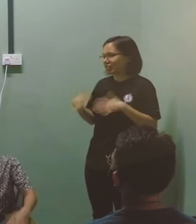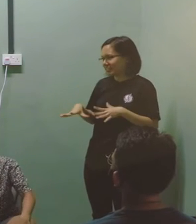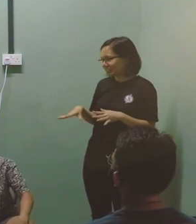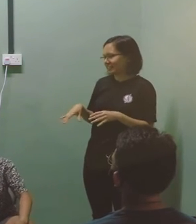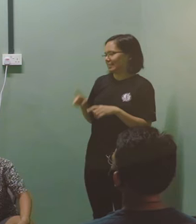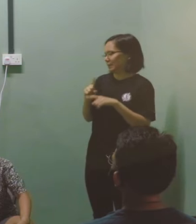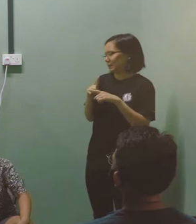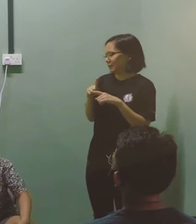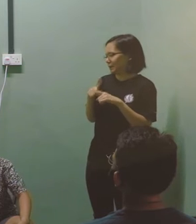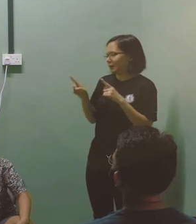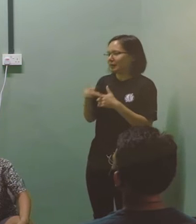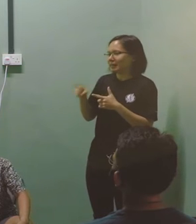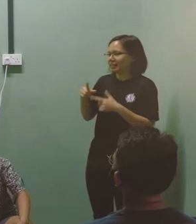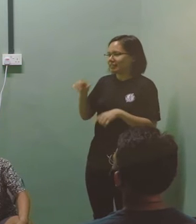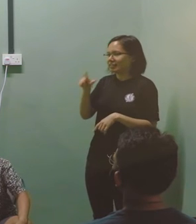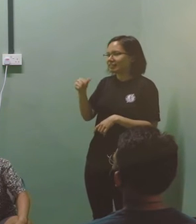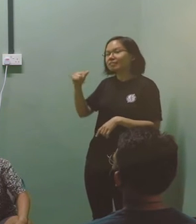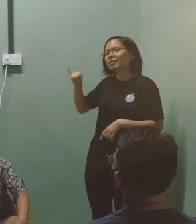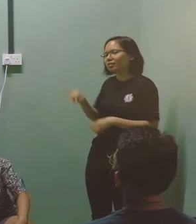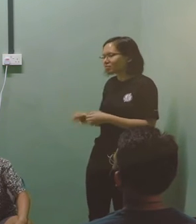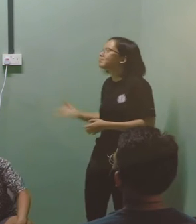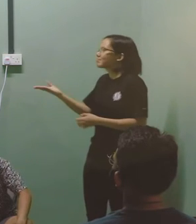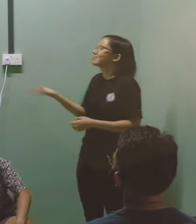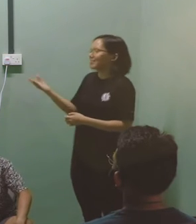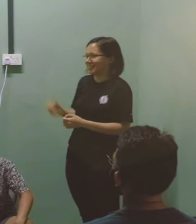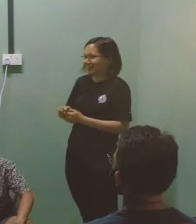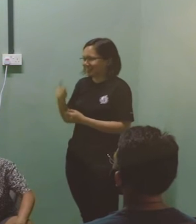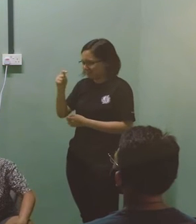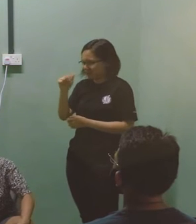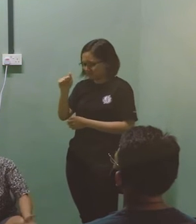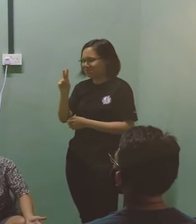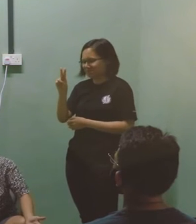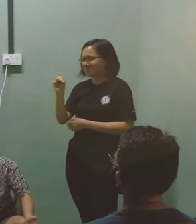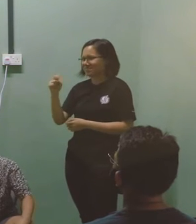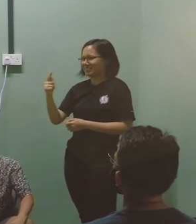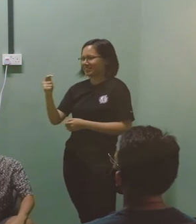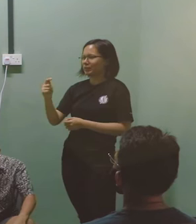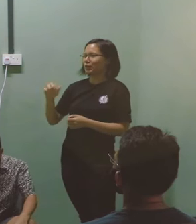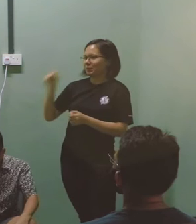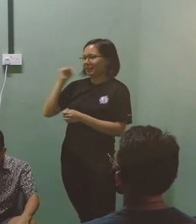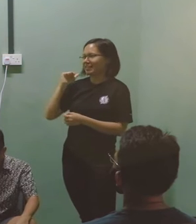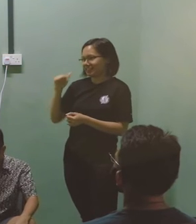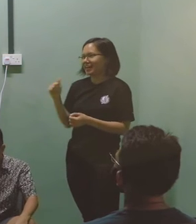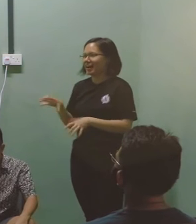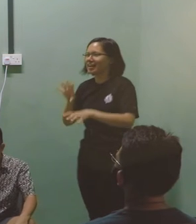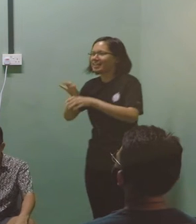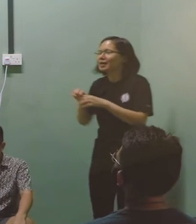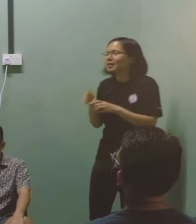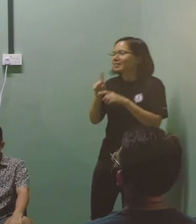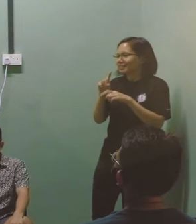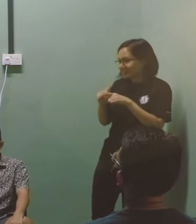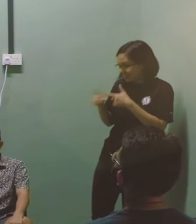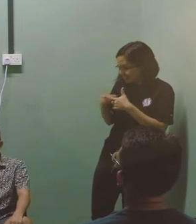to be honest, it was the girl that saved him lah, because the girl pulled him away. So I don't know who is helping who. But yeah,